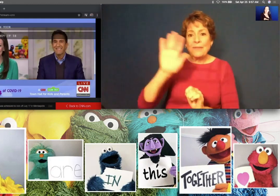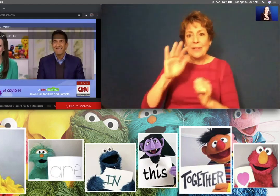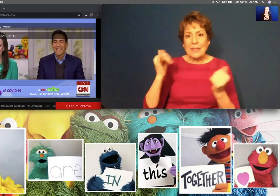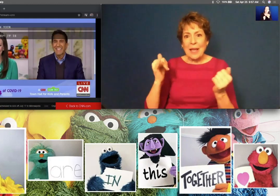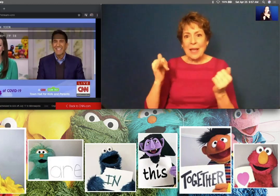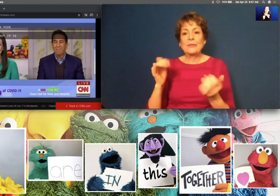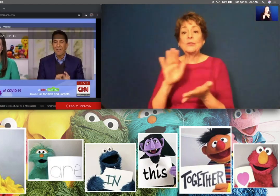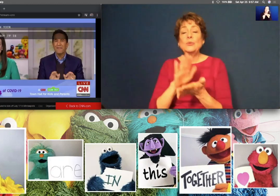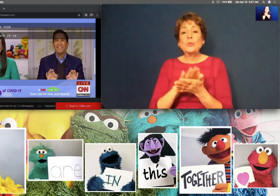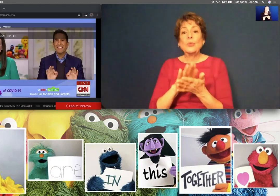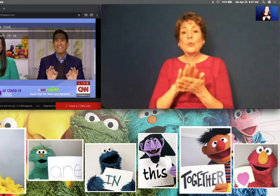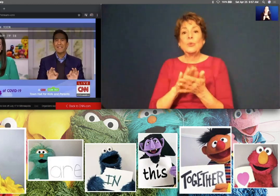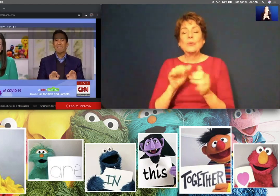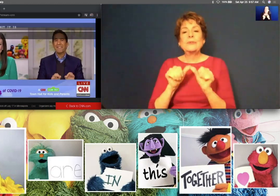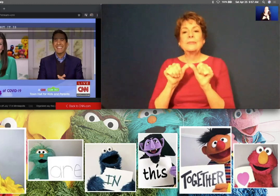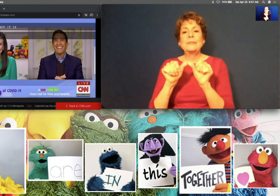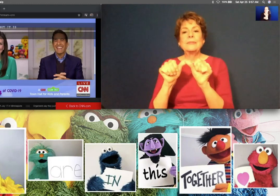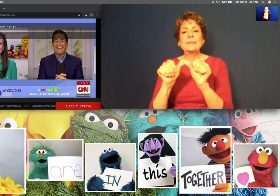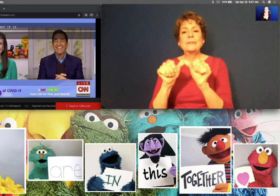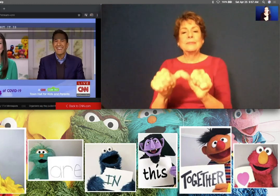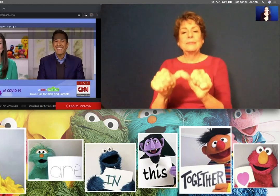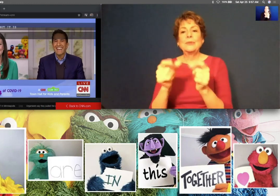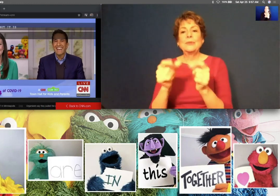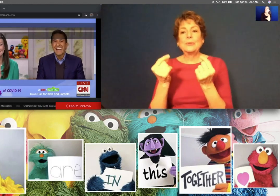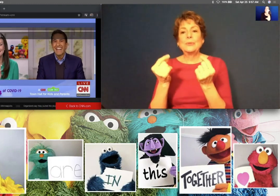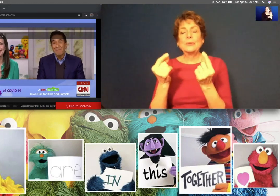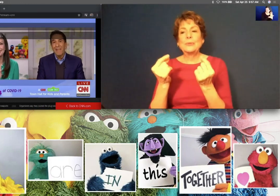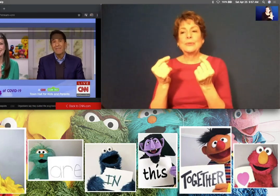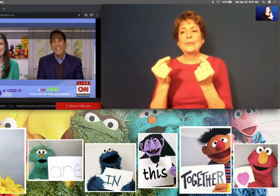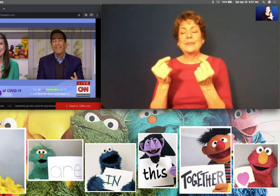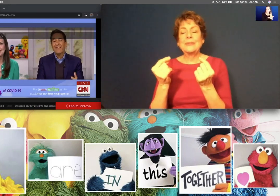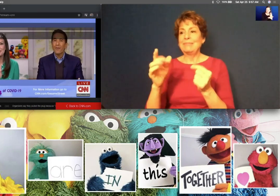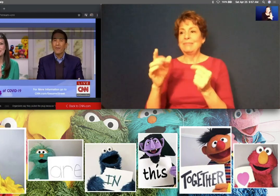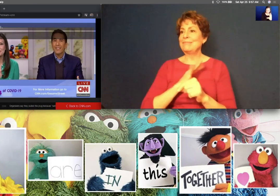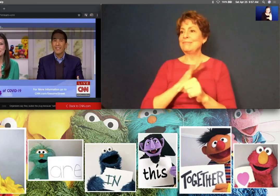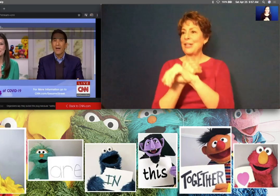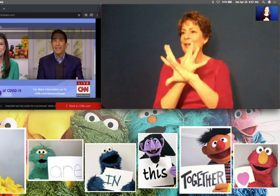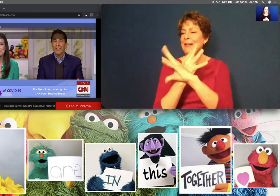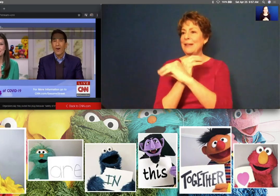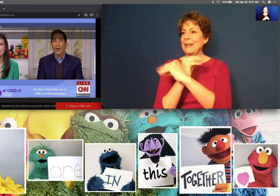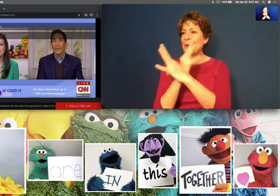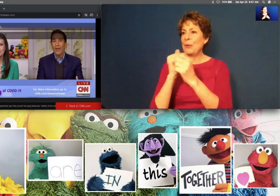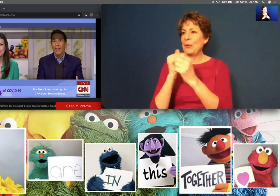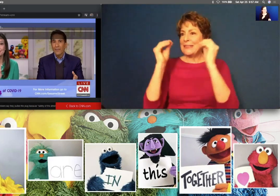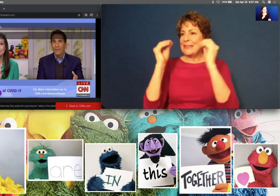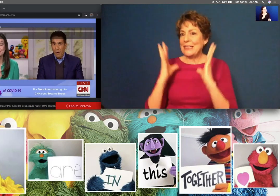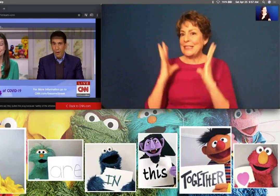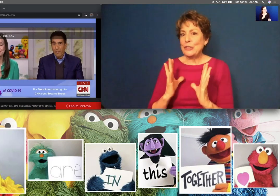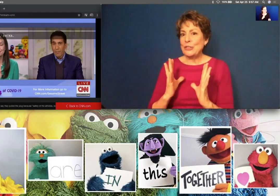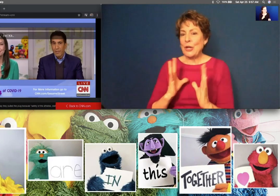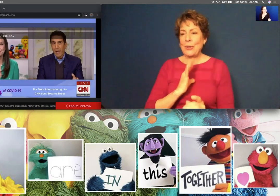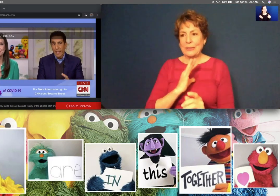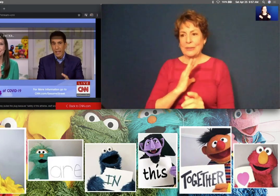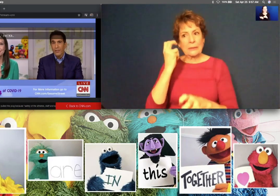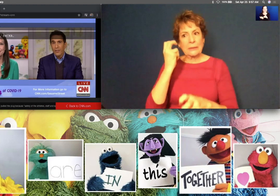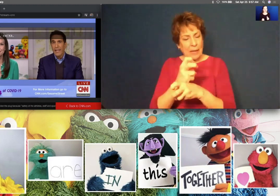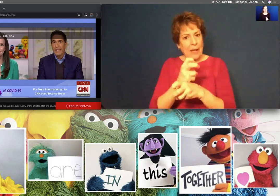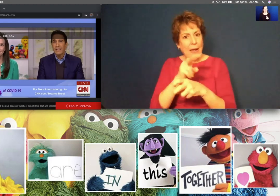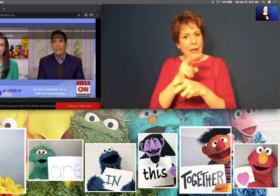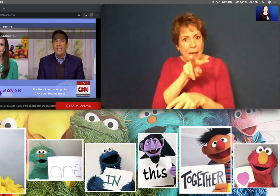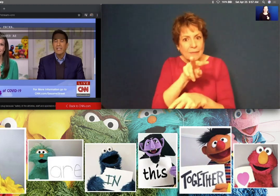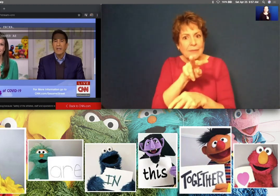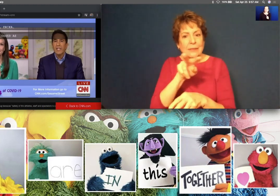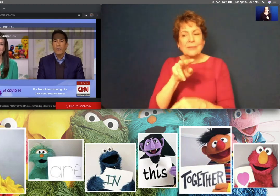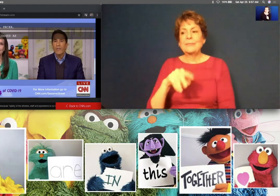is also challenging, as we're all learning. That is a perfect description, I think, Erica. Sometimes staying focused as well is